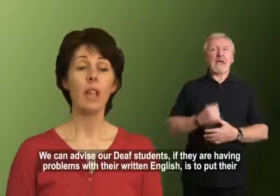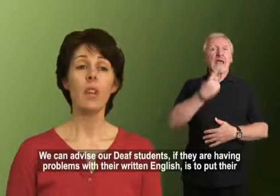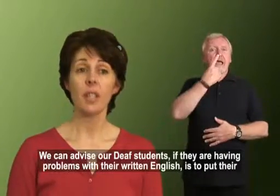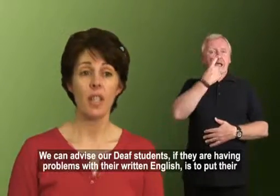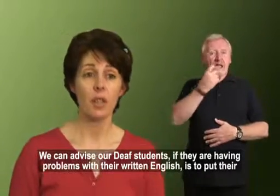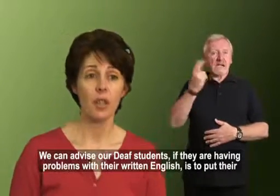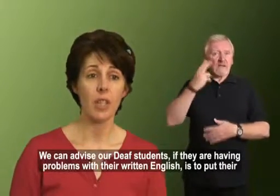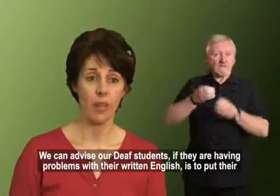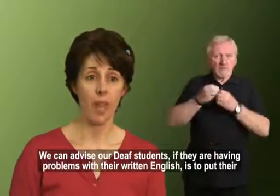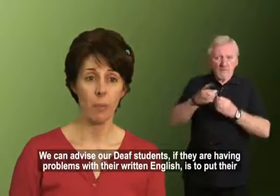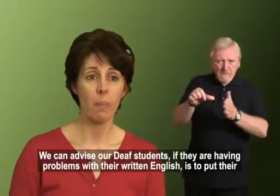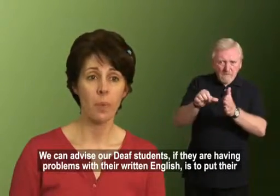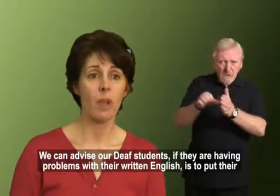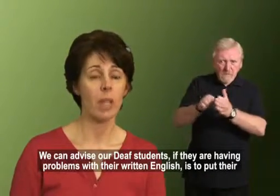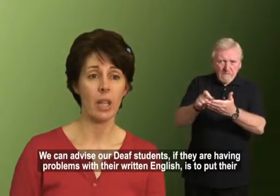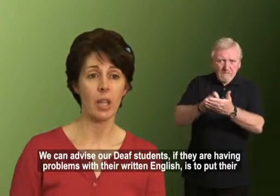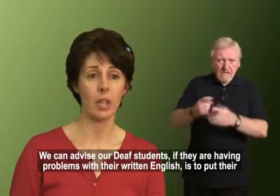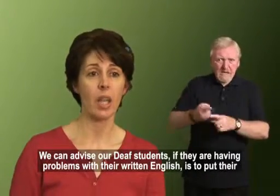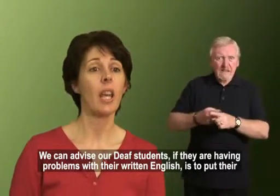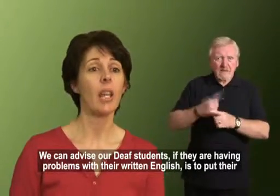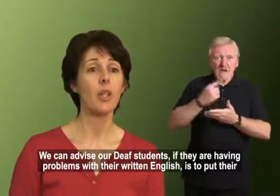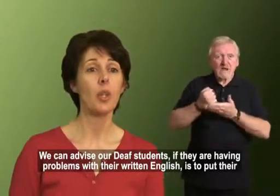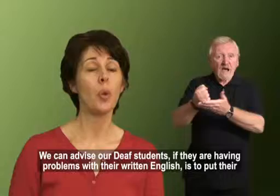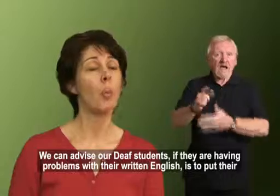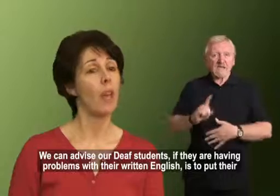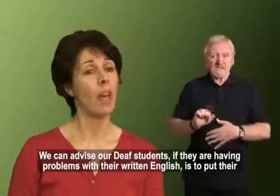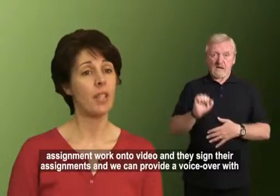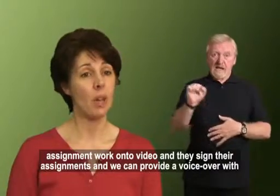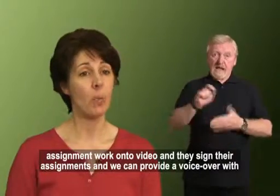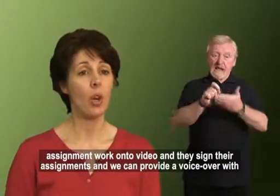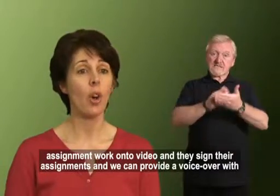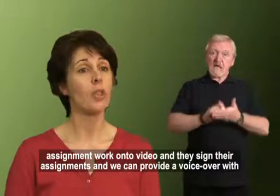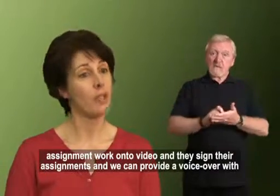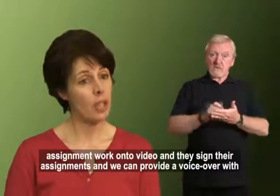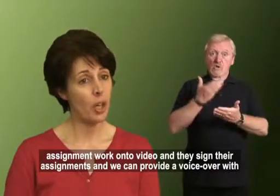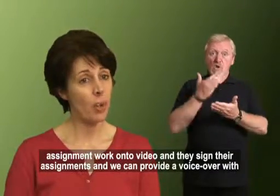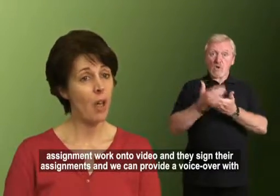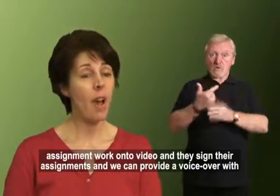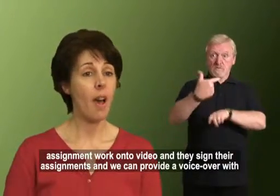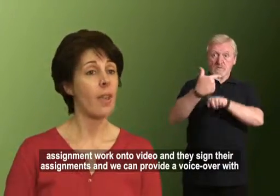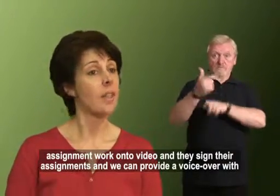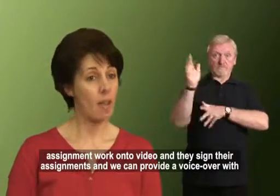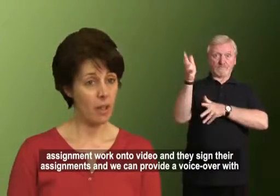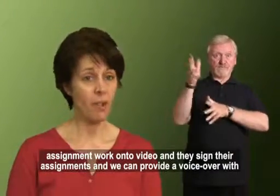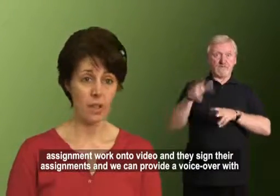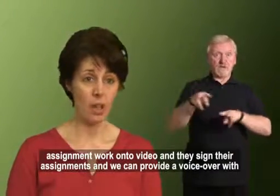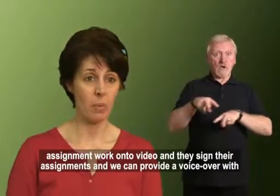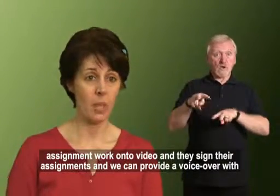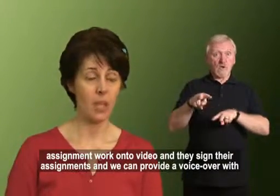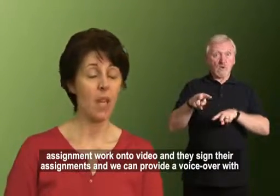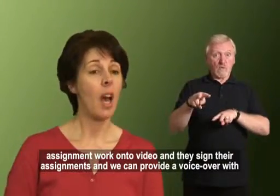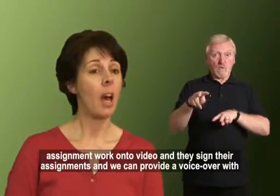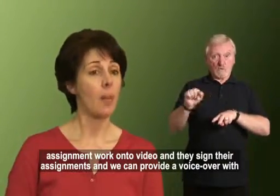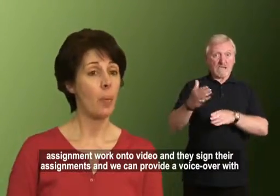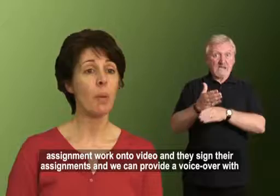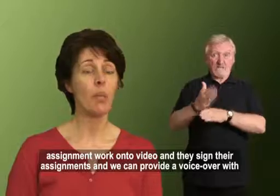We can advise our deaf students, if they're having problems with their written English, is to put their assignment work onto video, and they sign their